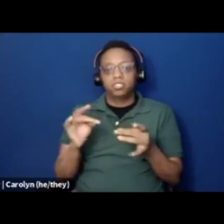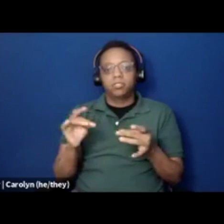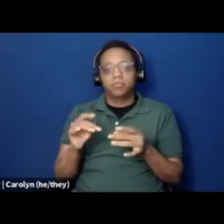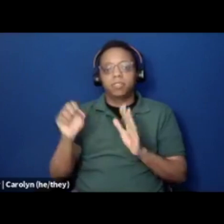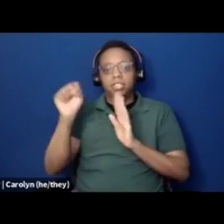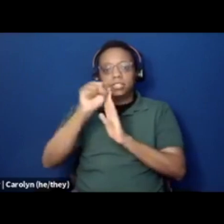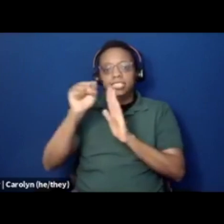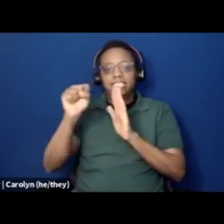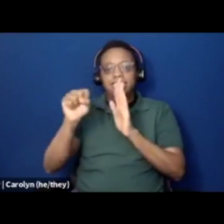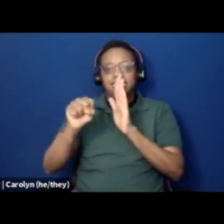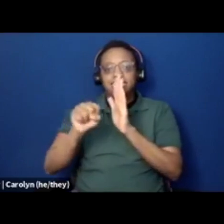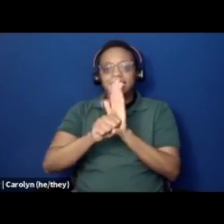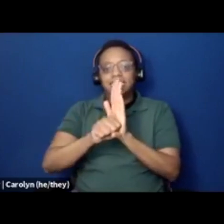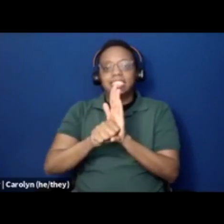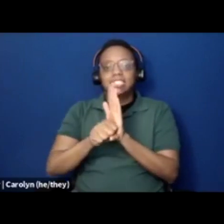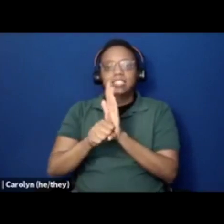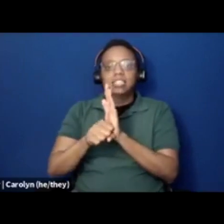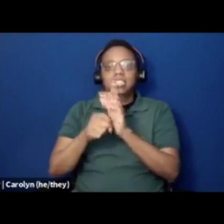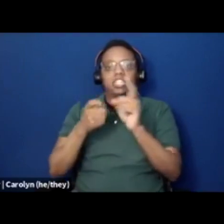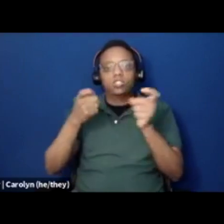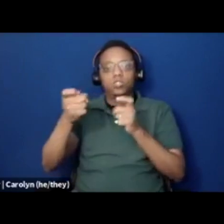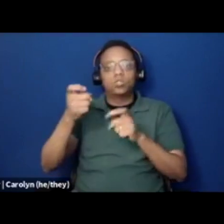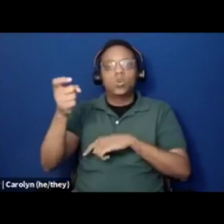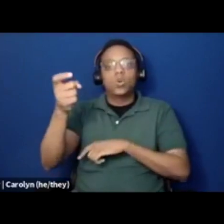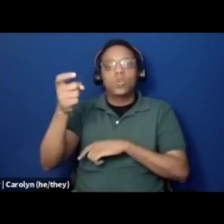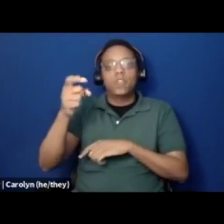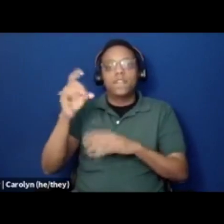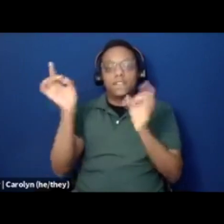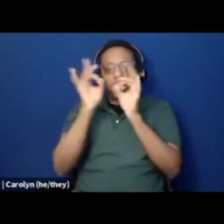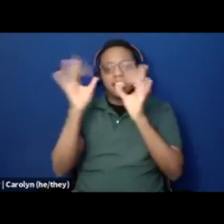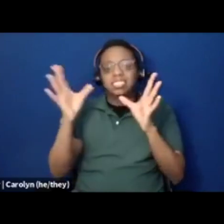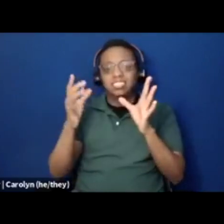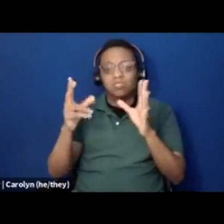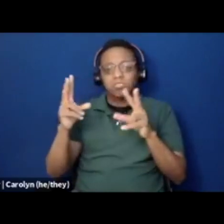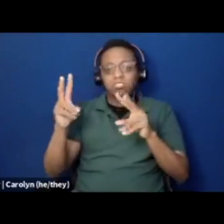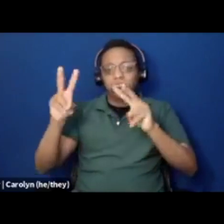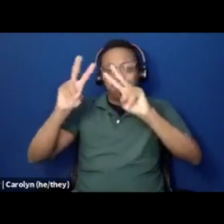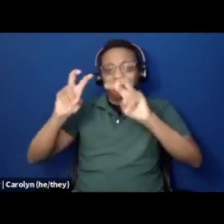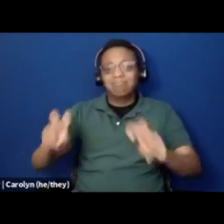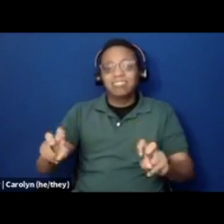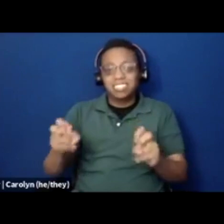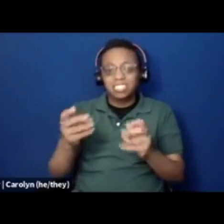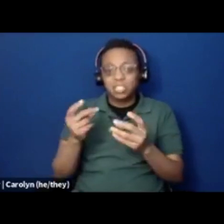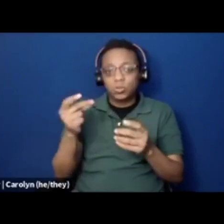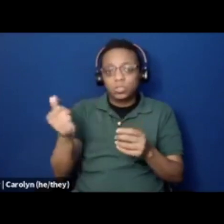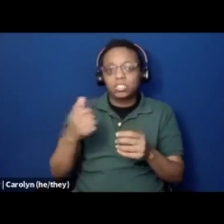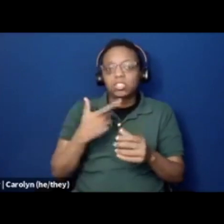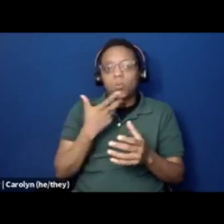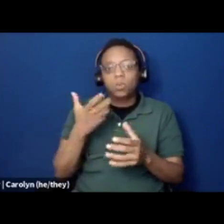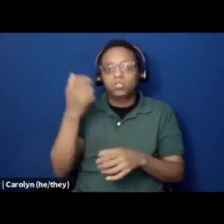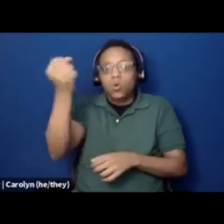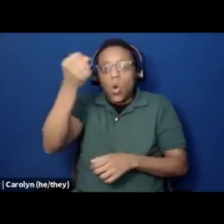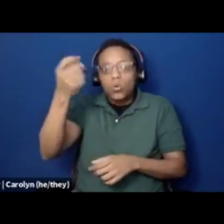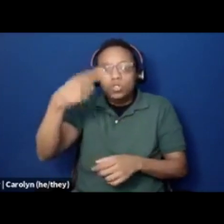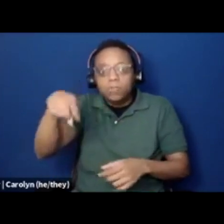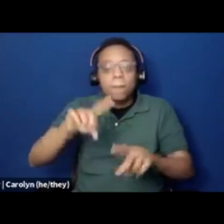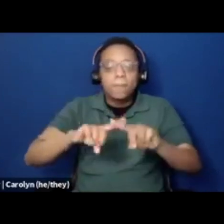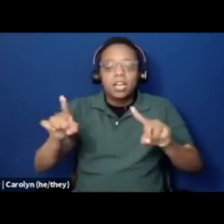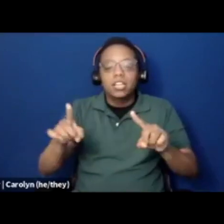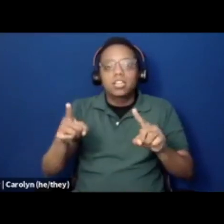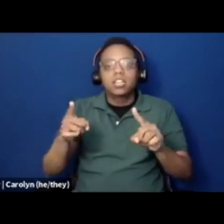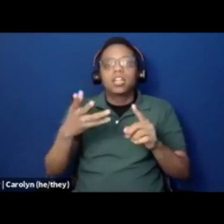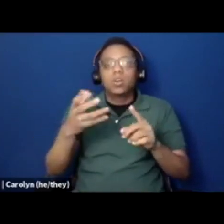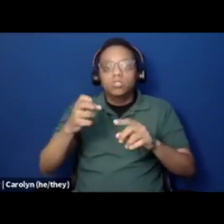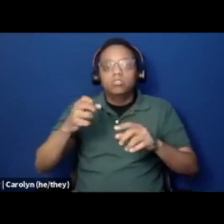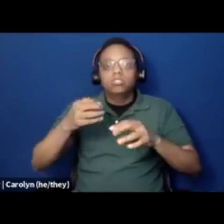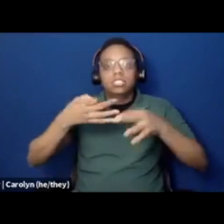us to break that down pretty quickly, to ruin hold people too long. But I want us to break that down so that people who